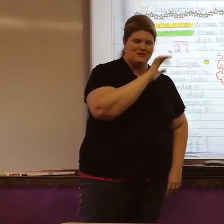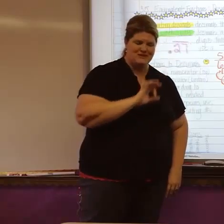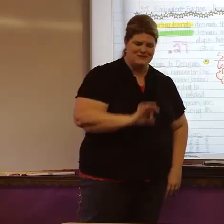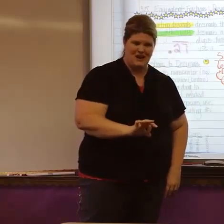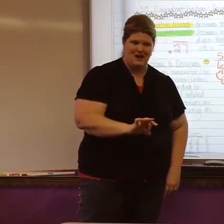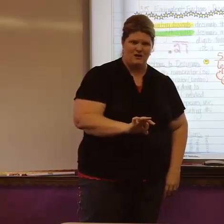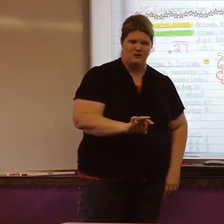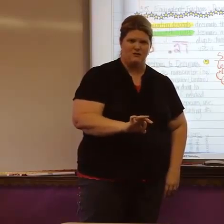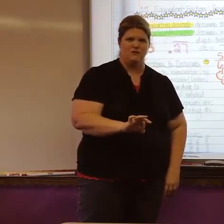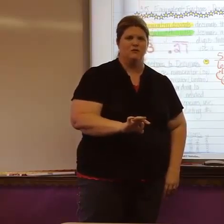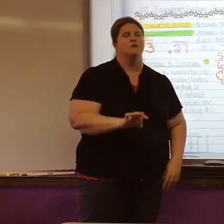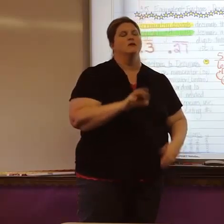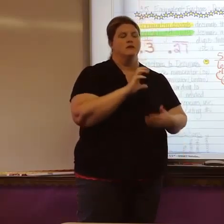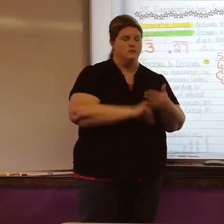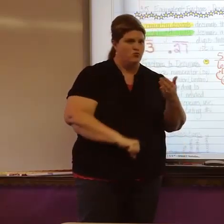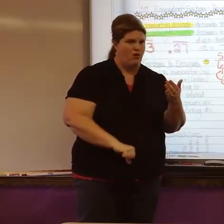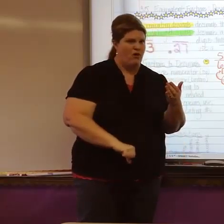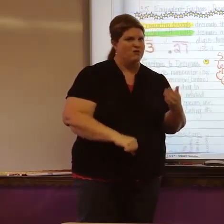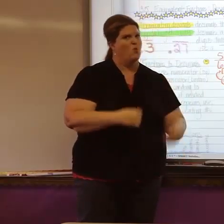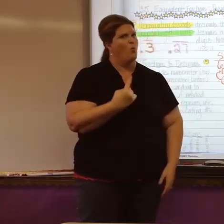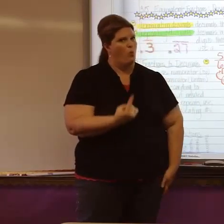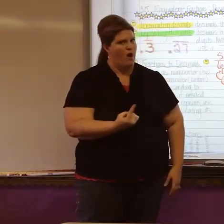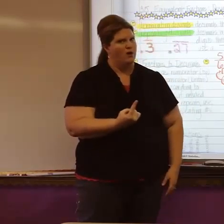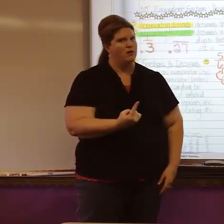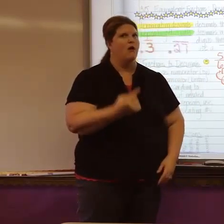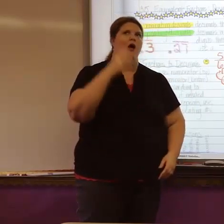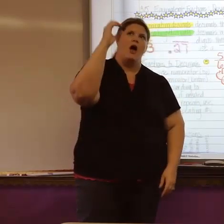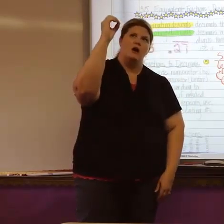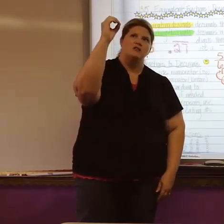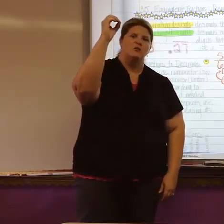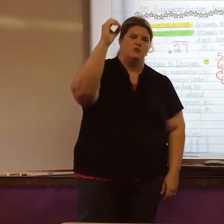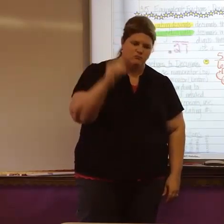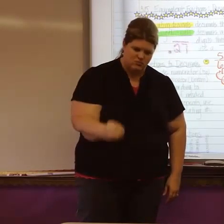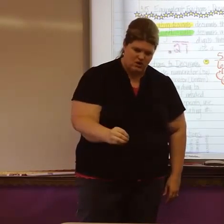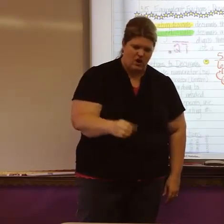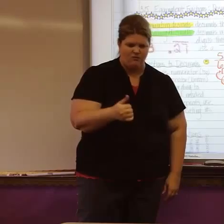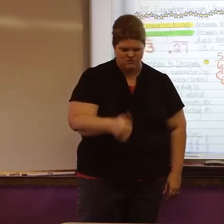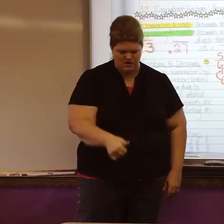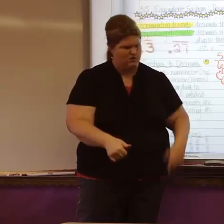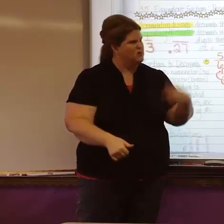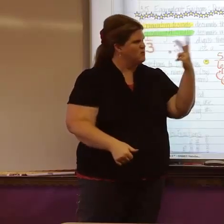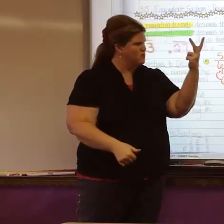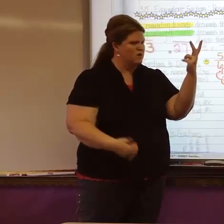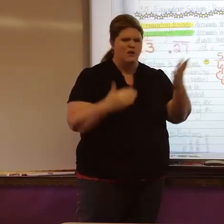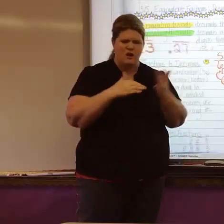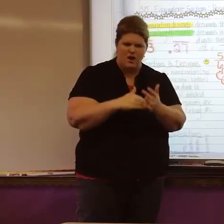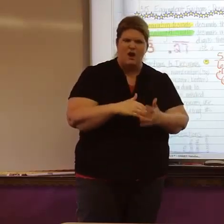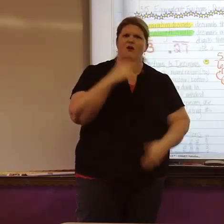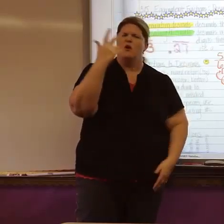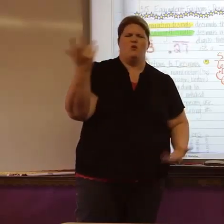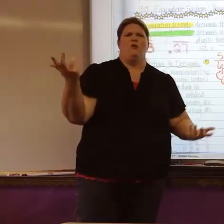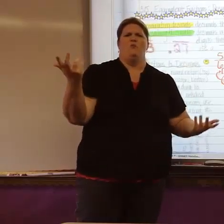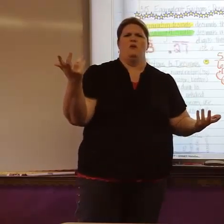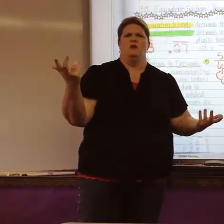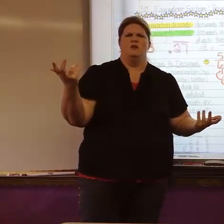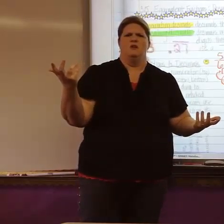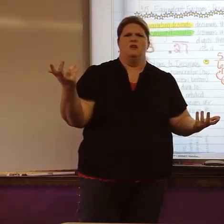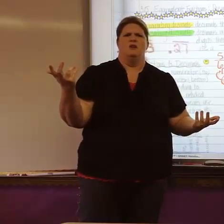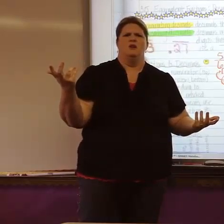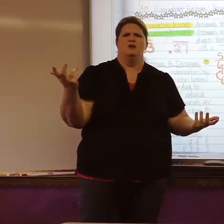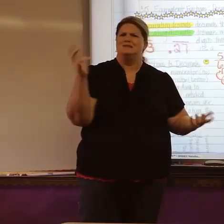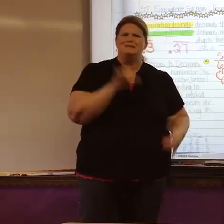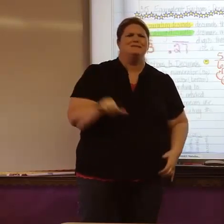is 9. Subtract 1. Add a 0. Bring it down. 3 into 10. 3 times. Oh my gosh.